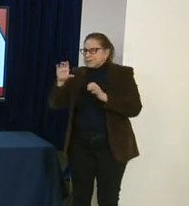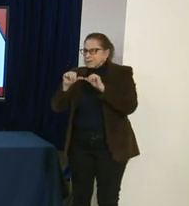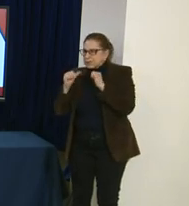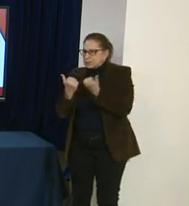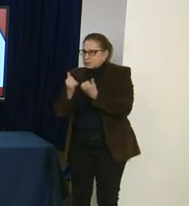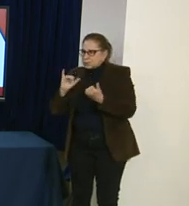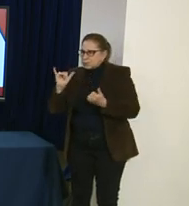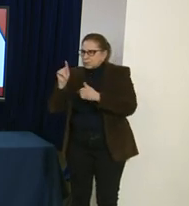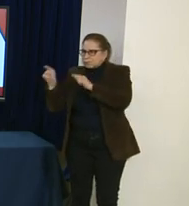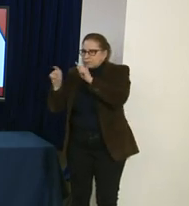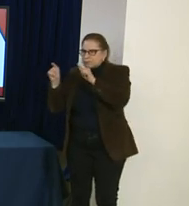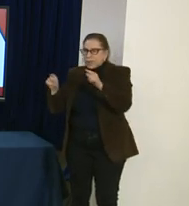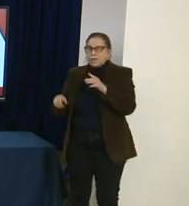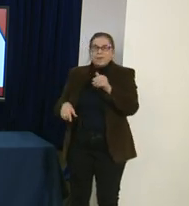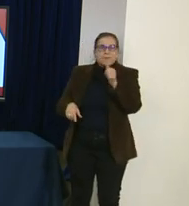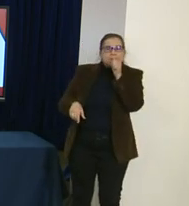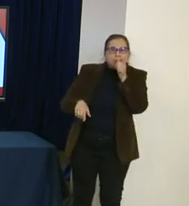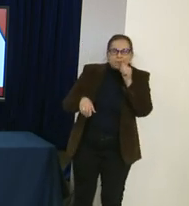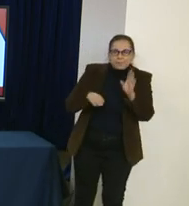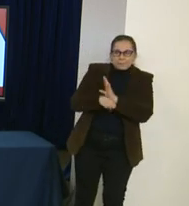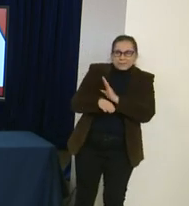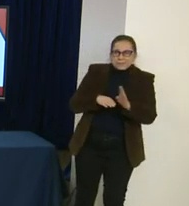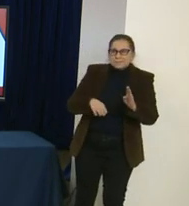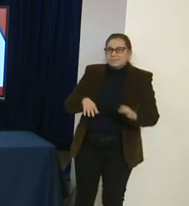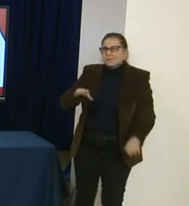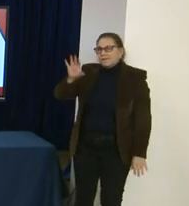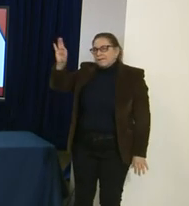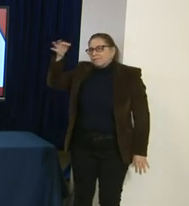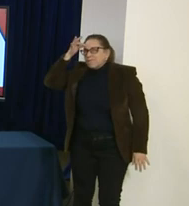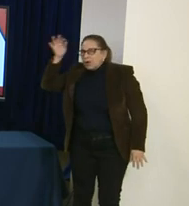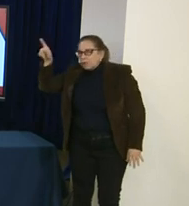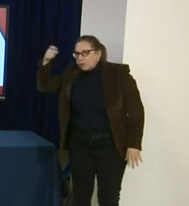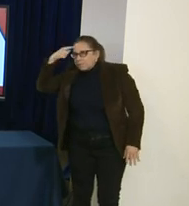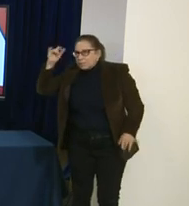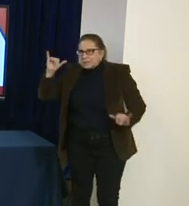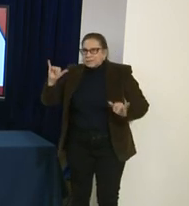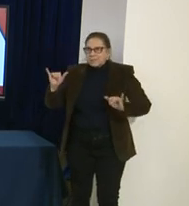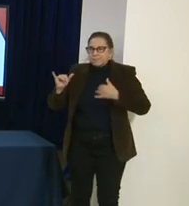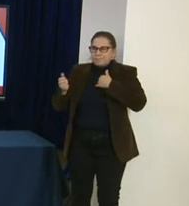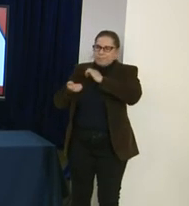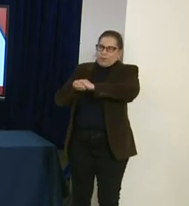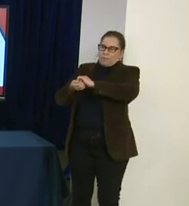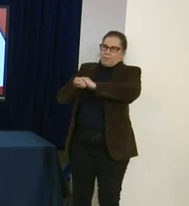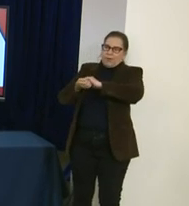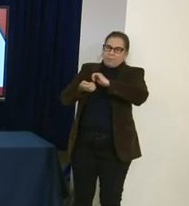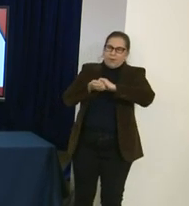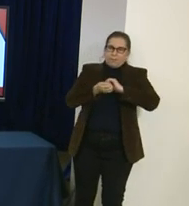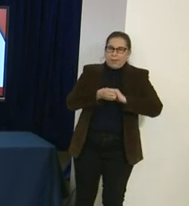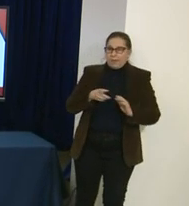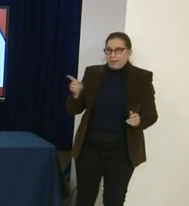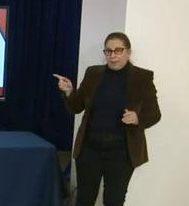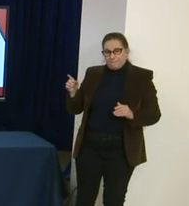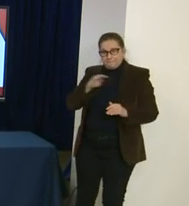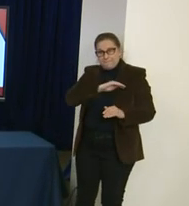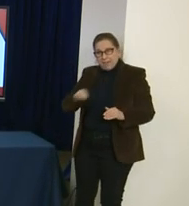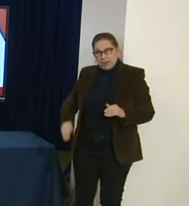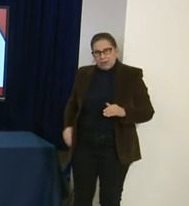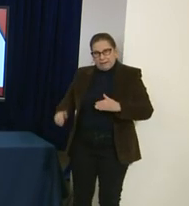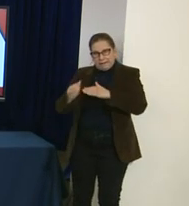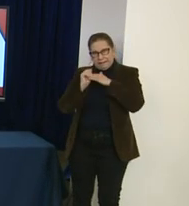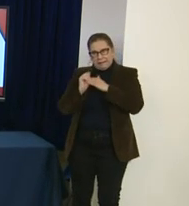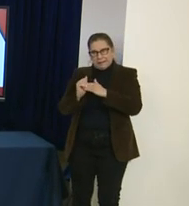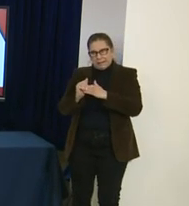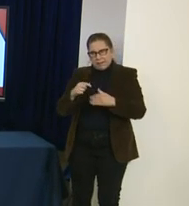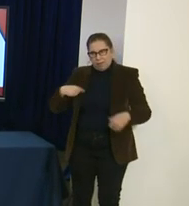as well as the federal government. So, again, under Mayor Bowser's leadership, we have marshaled all of our resources to ensure that we are